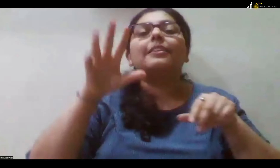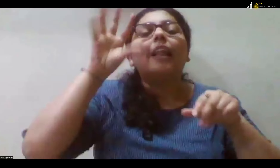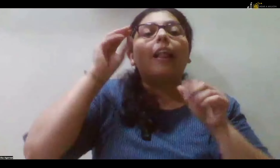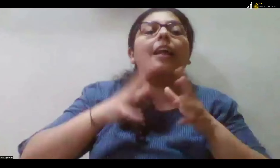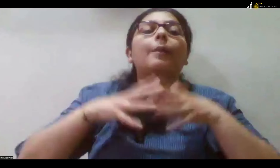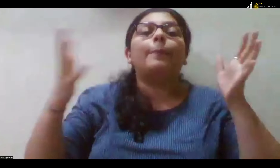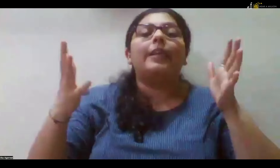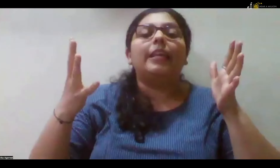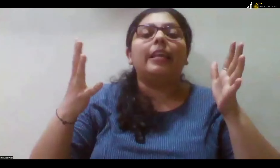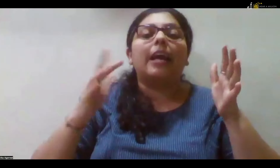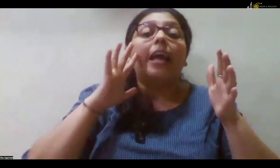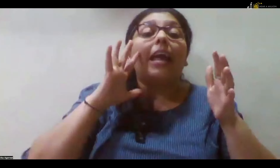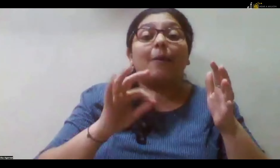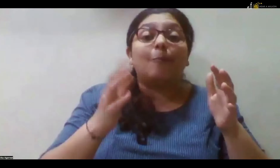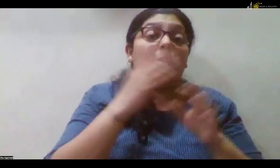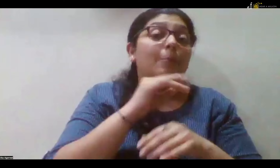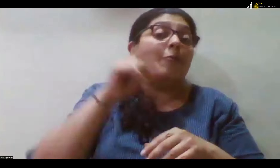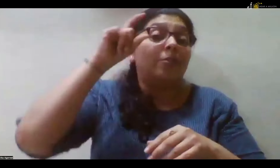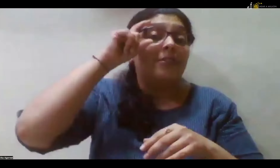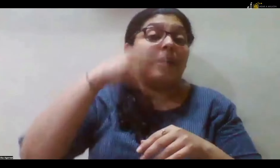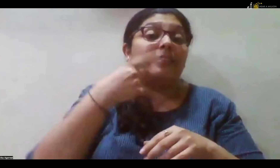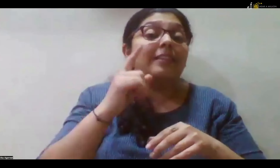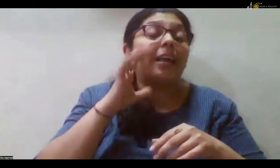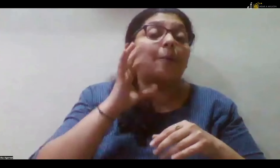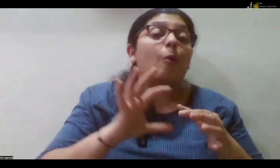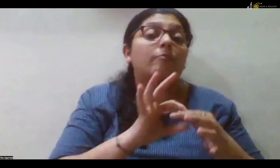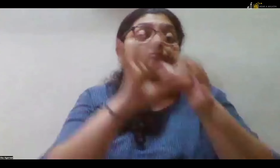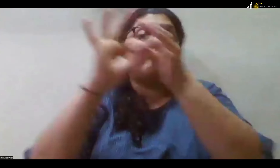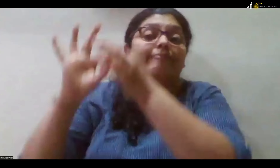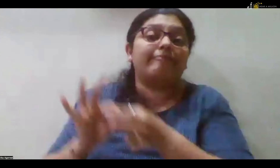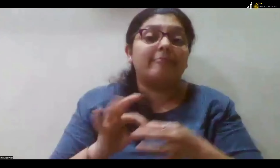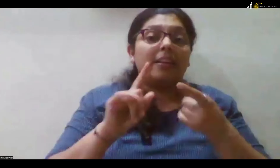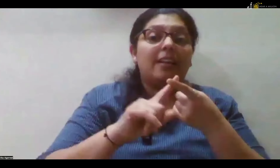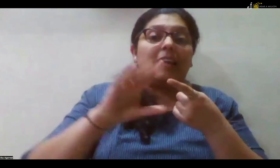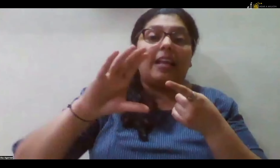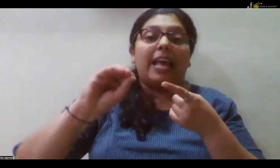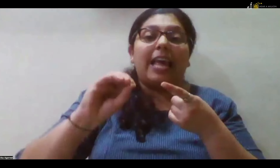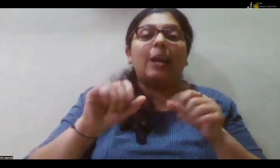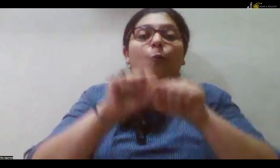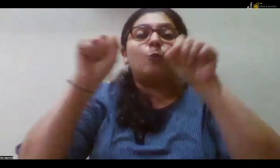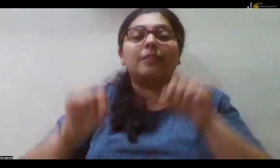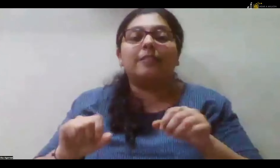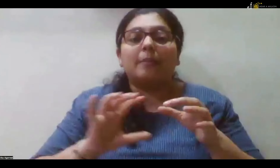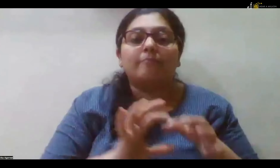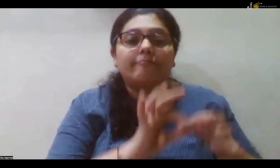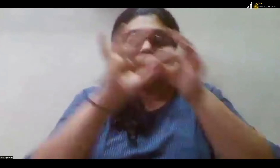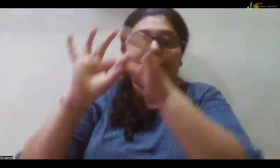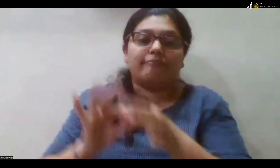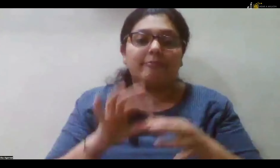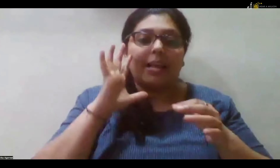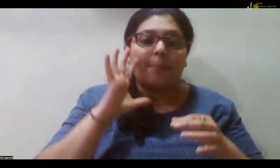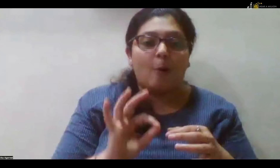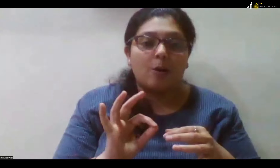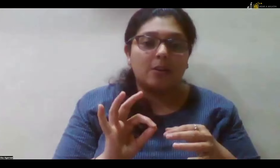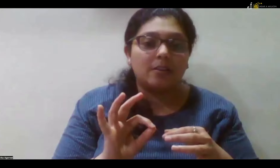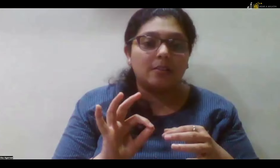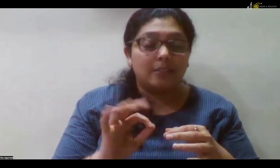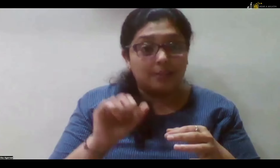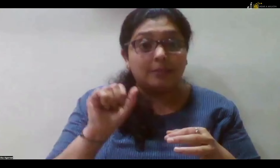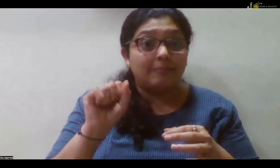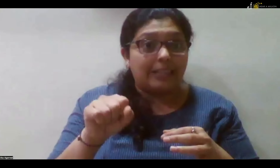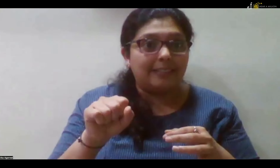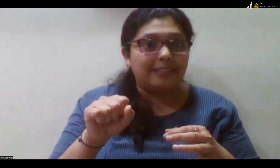So this was our experience and we learned a lot from it. And if you remember what Sibaji